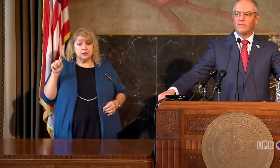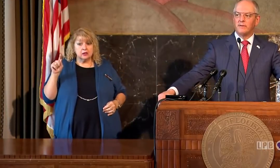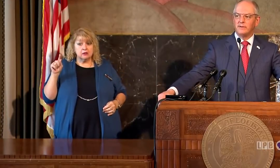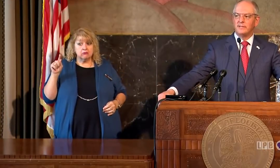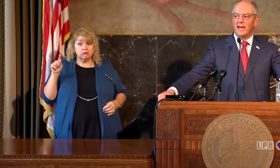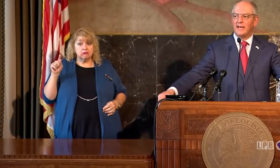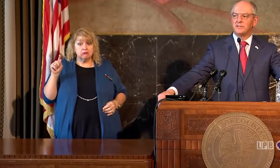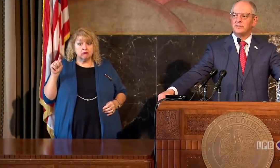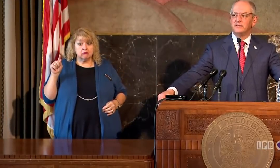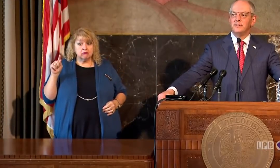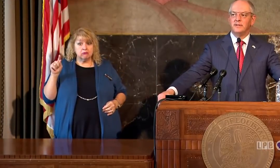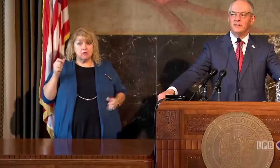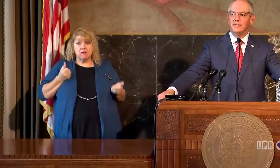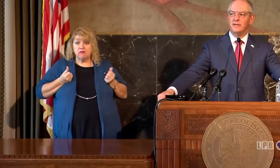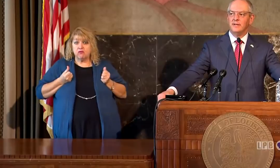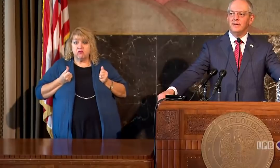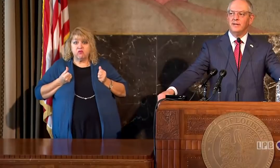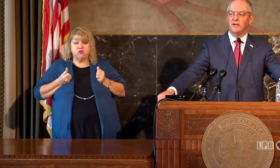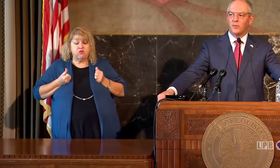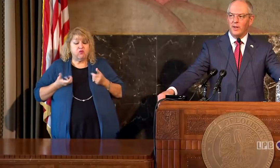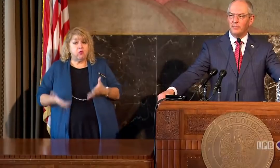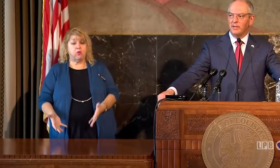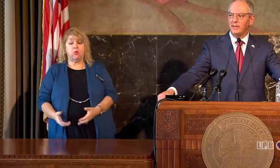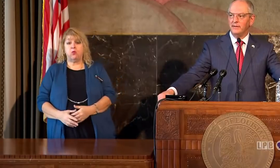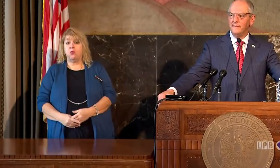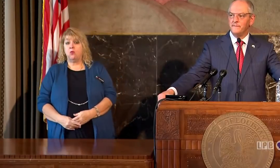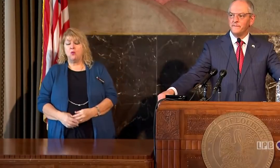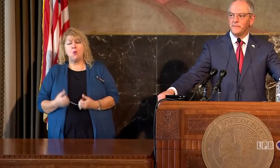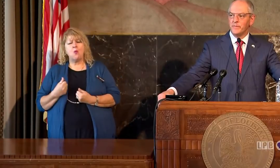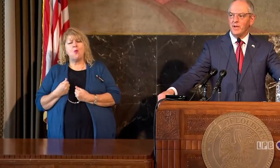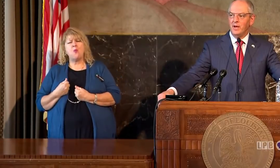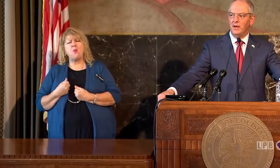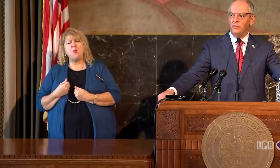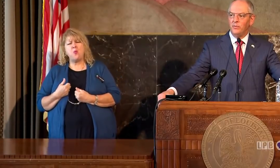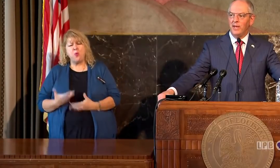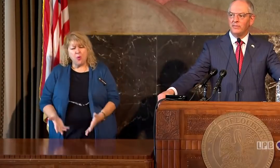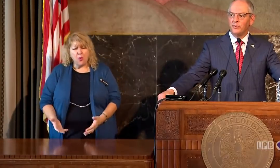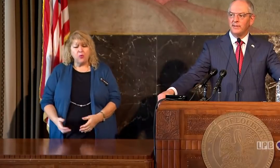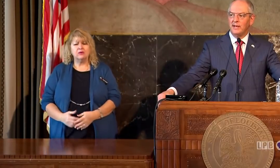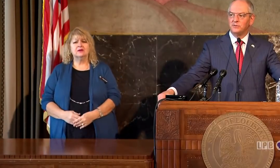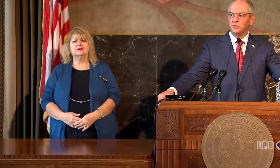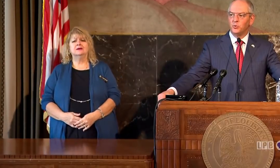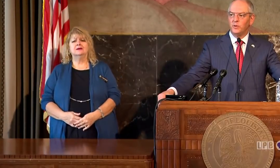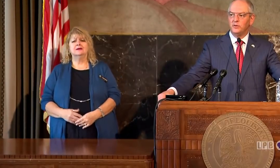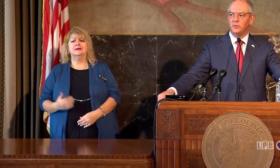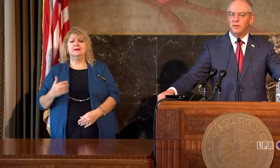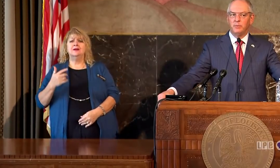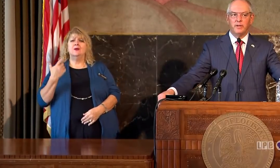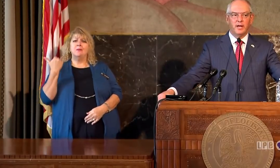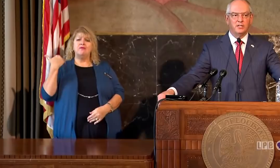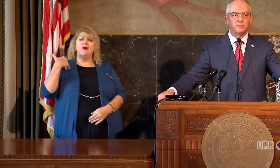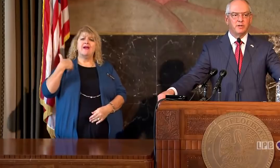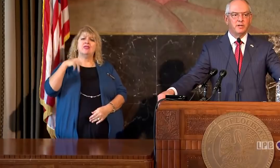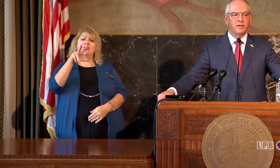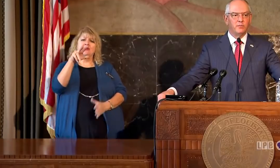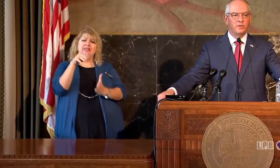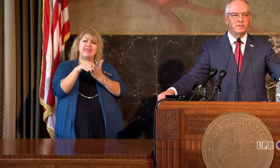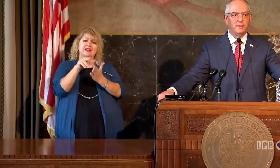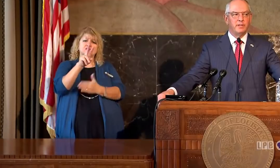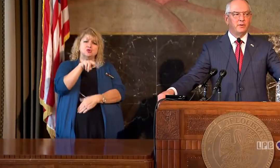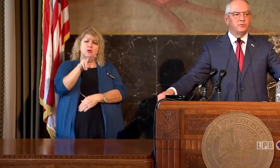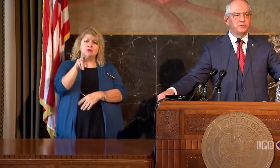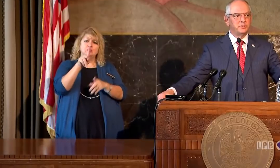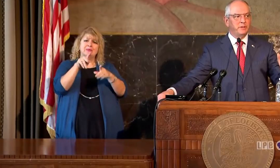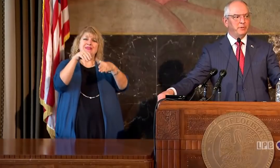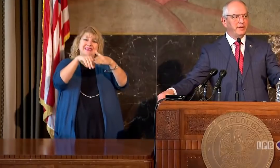they were taxed incredibly when we had 3,022 people in the hospital at one